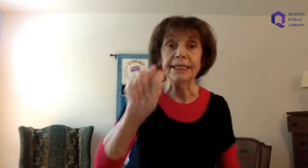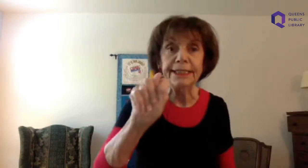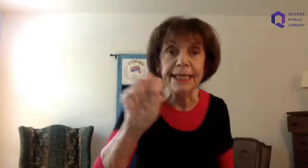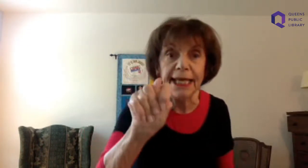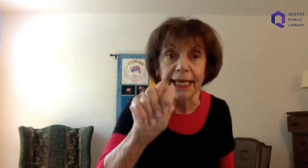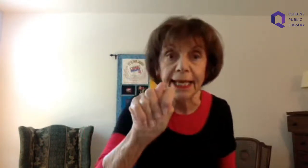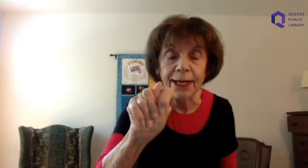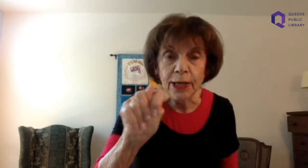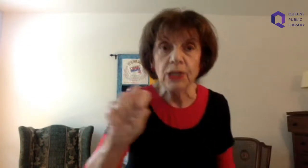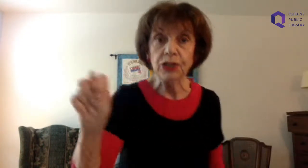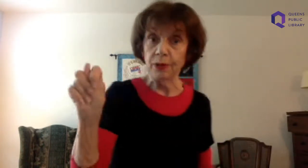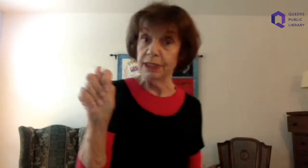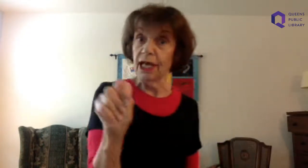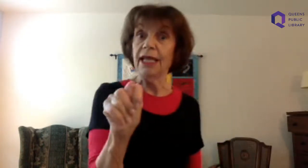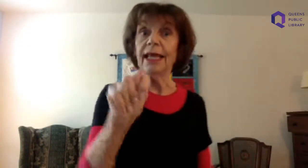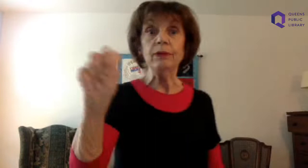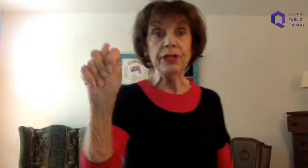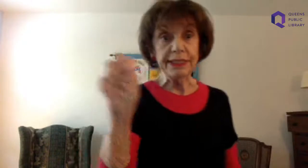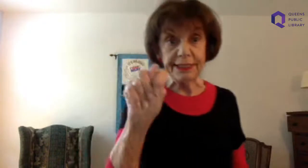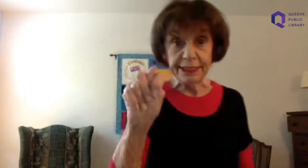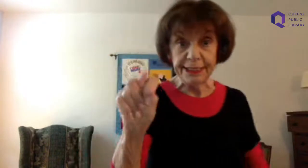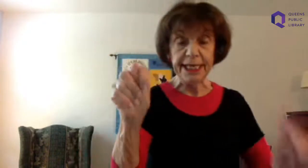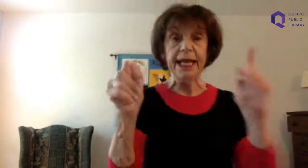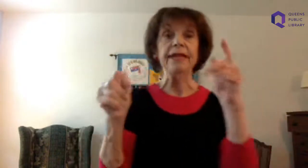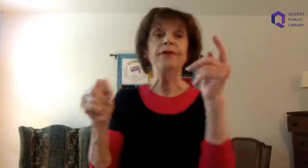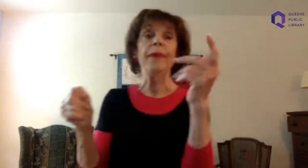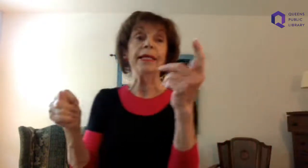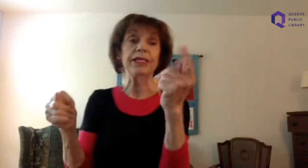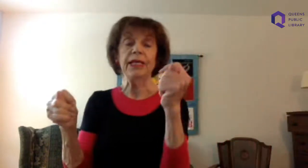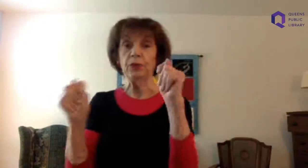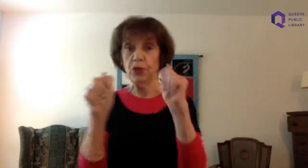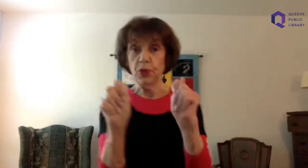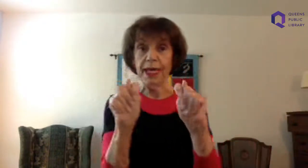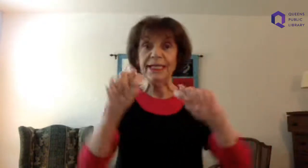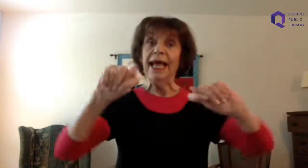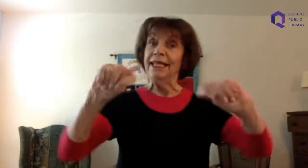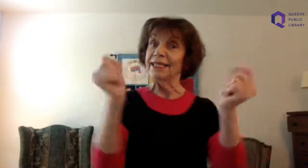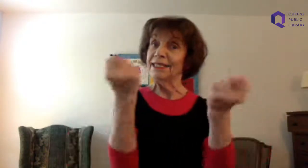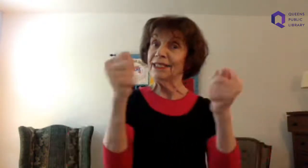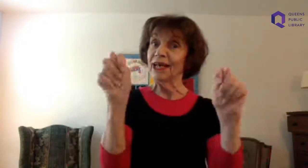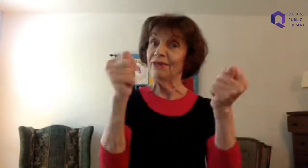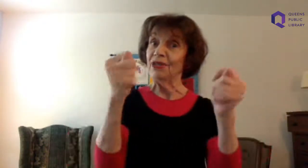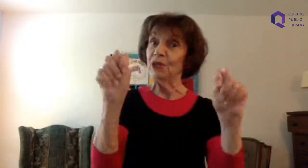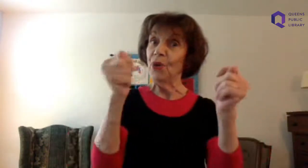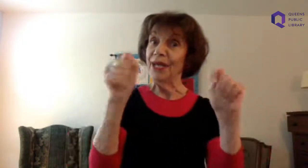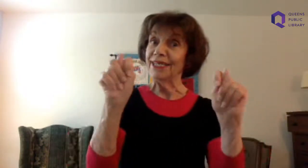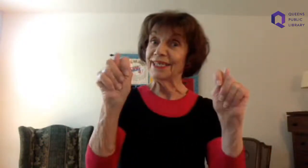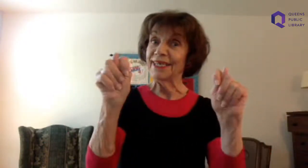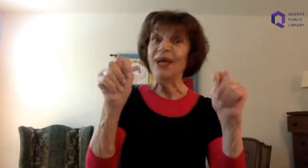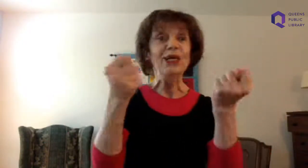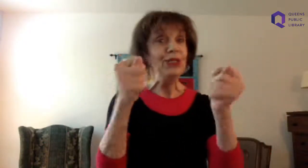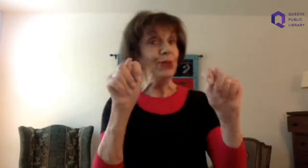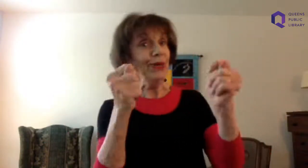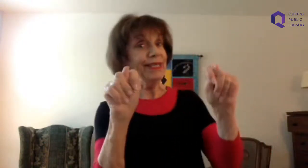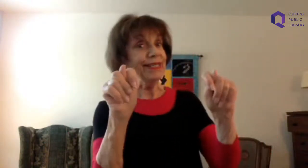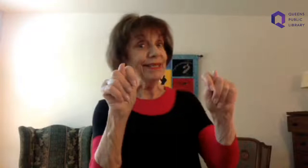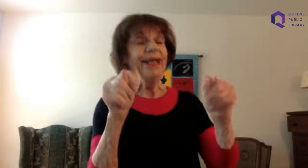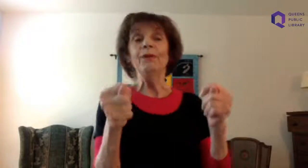T. So in sign language, this is a T. And if you make a T with two hands, this is the sign for toys. Toys. We're